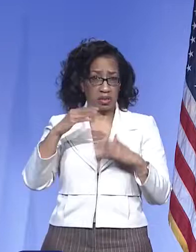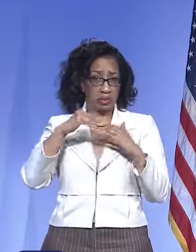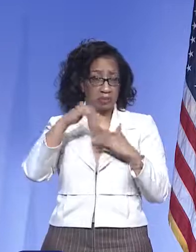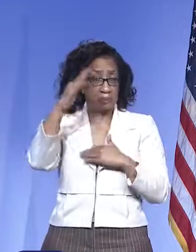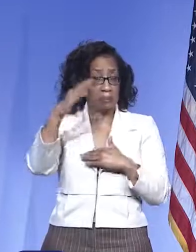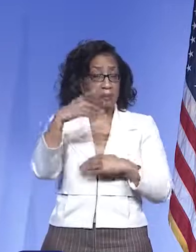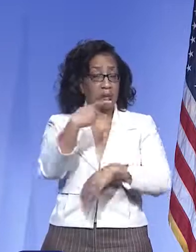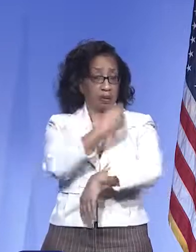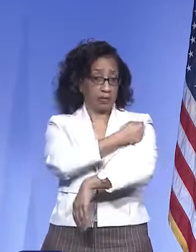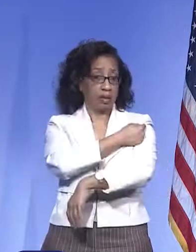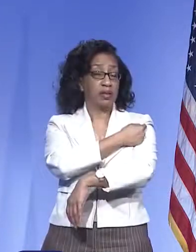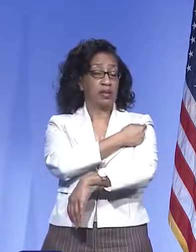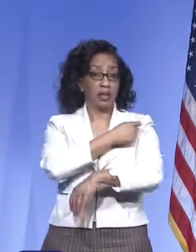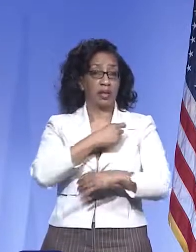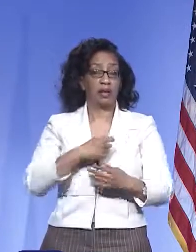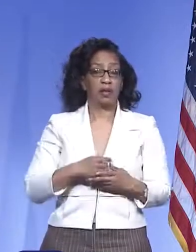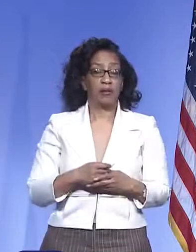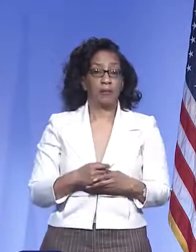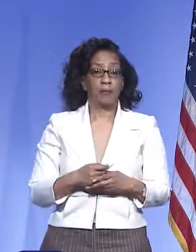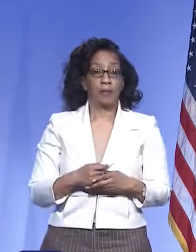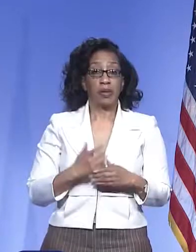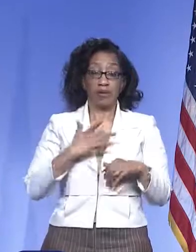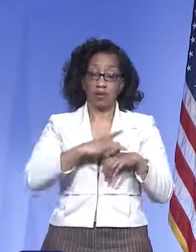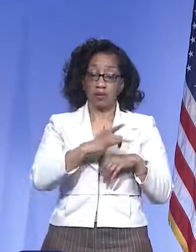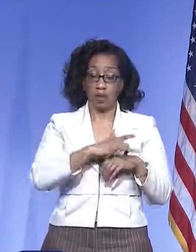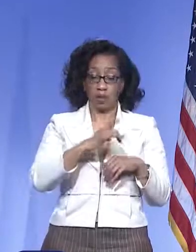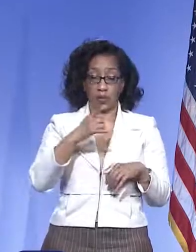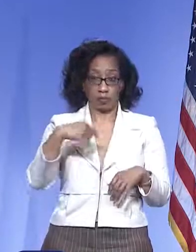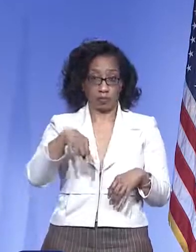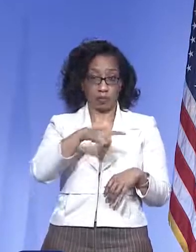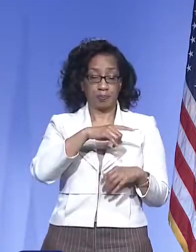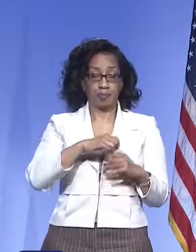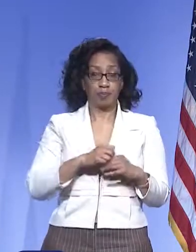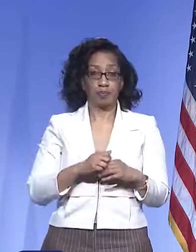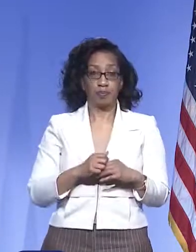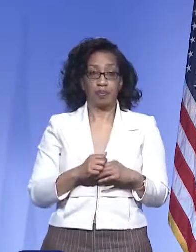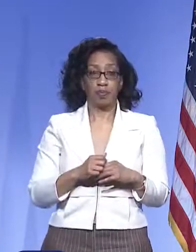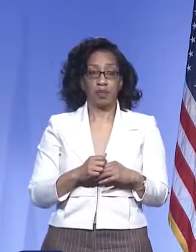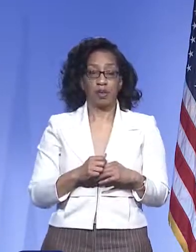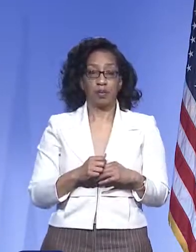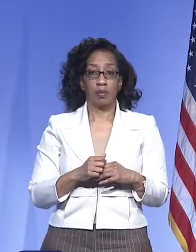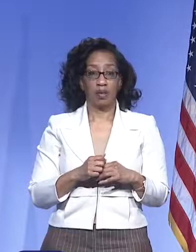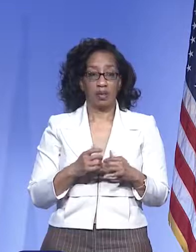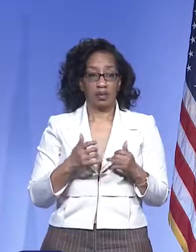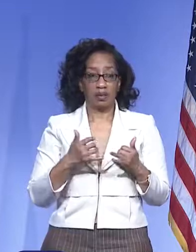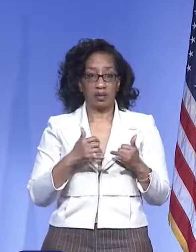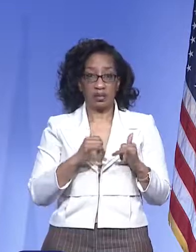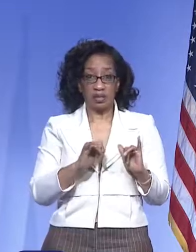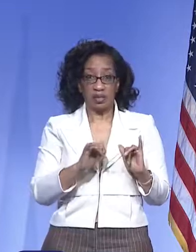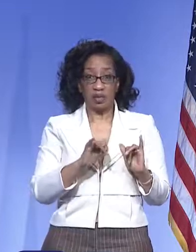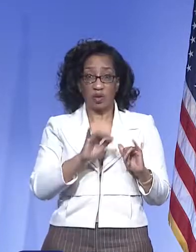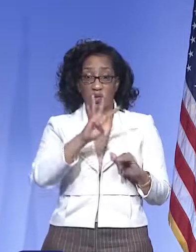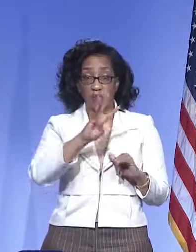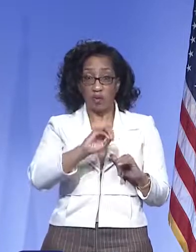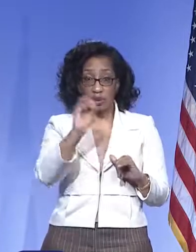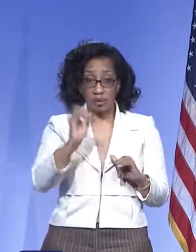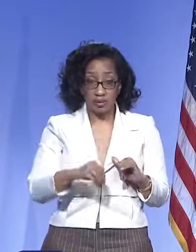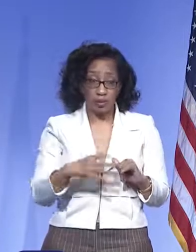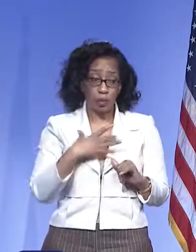vaccinated because it was available to them. We would still like for the rest of them to go ahead and get their shots